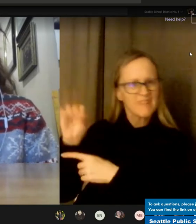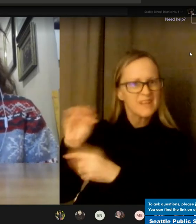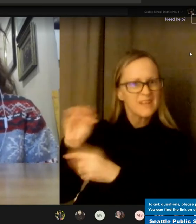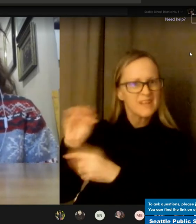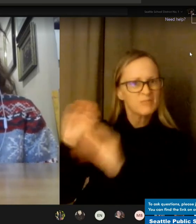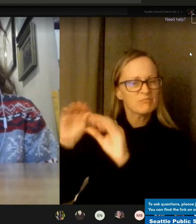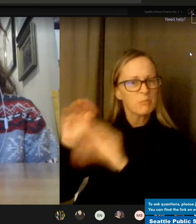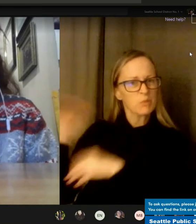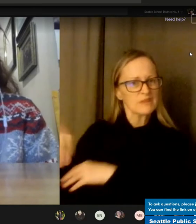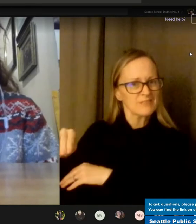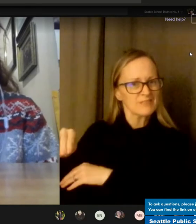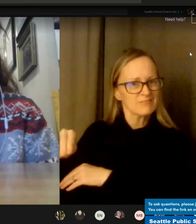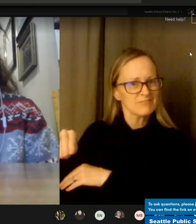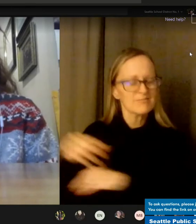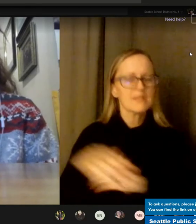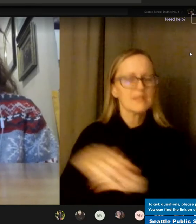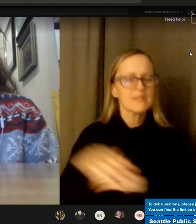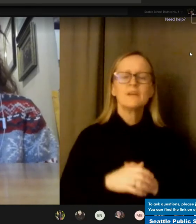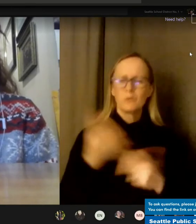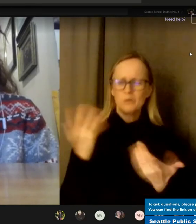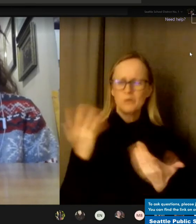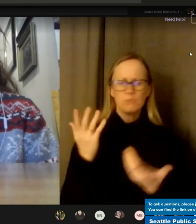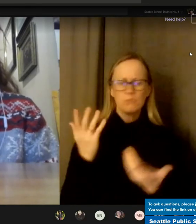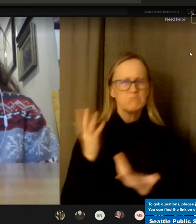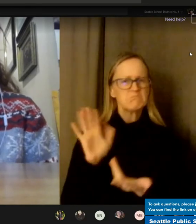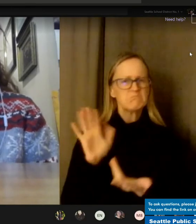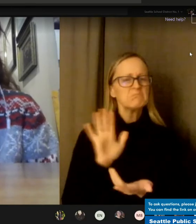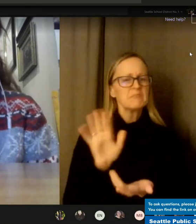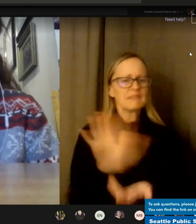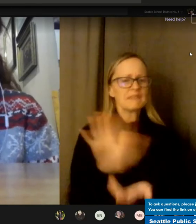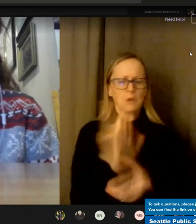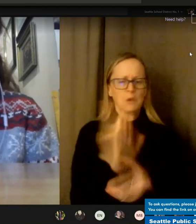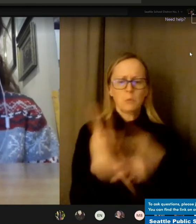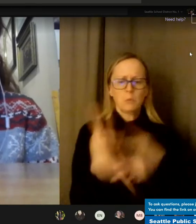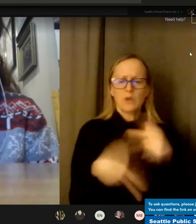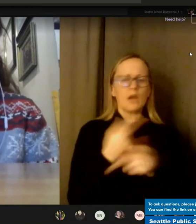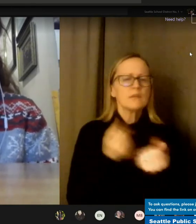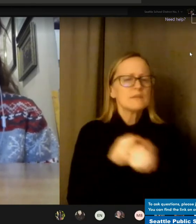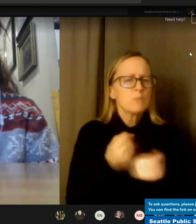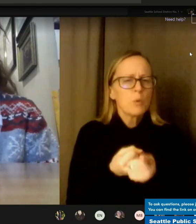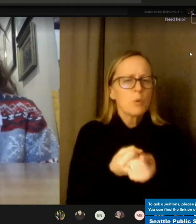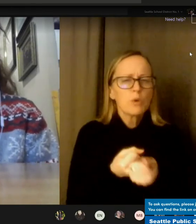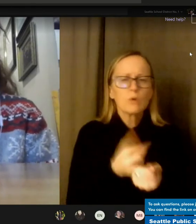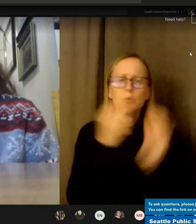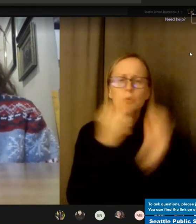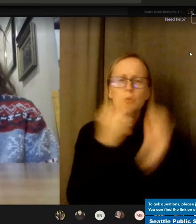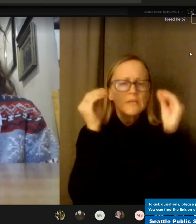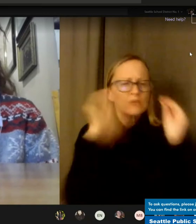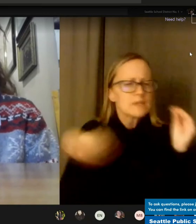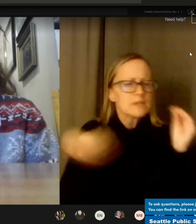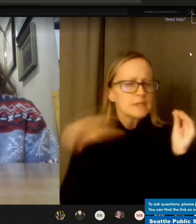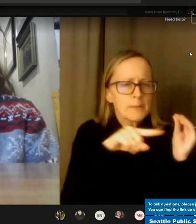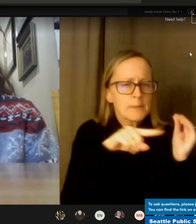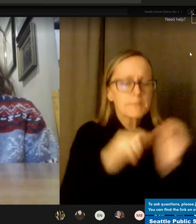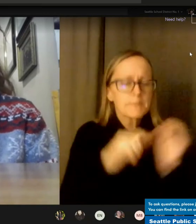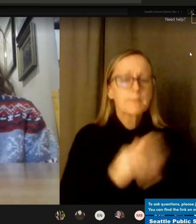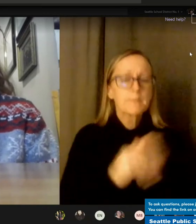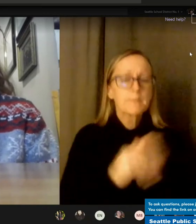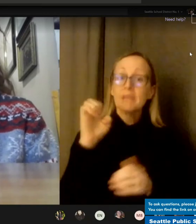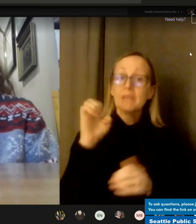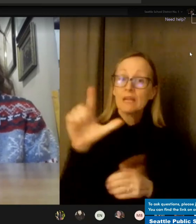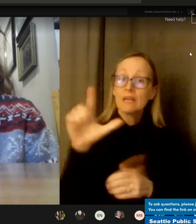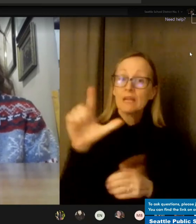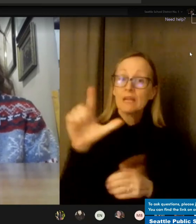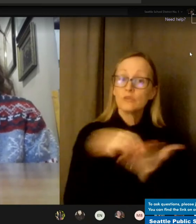receive and who teaches them? Let me say that ELs are general education students